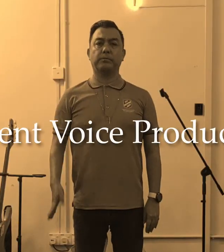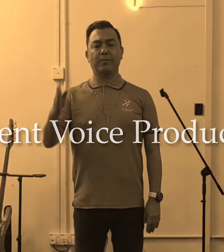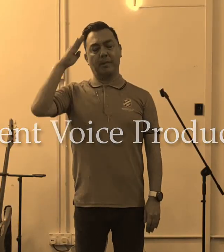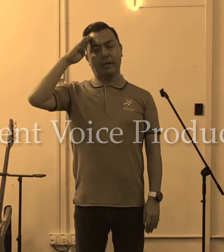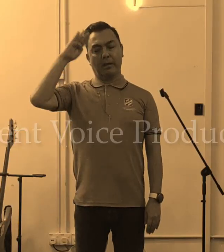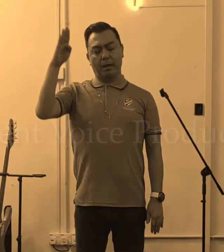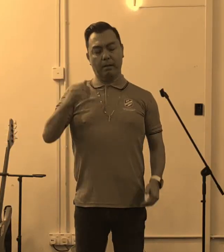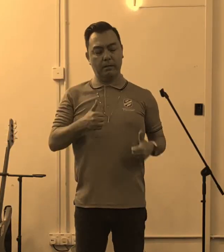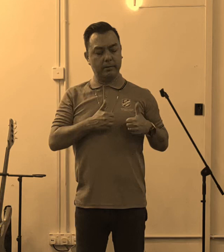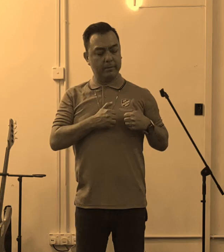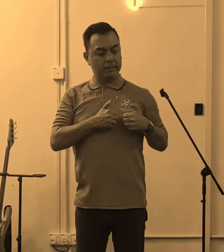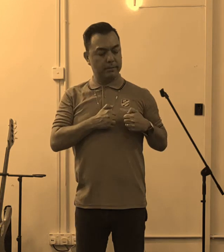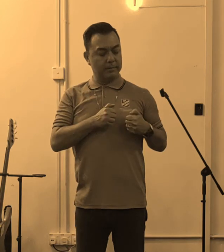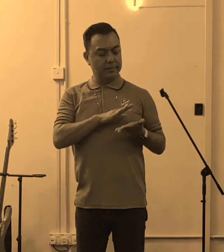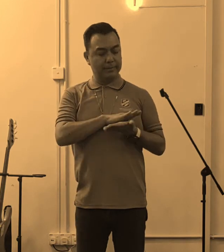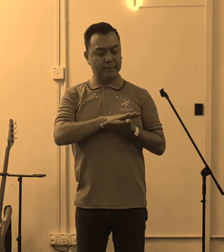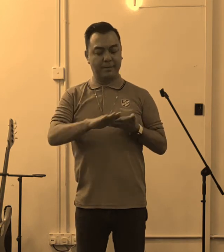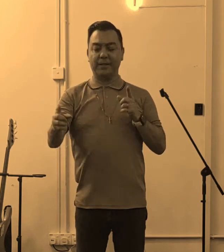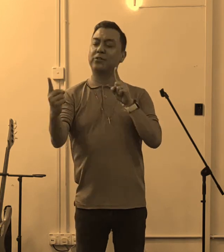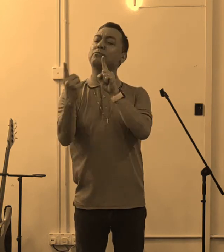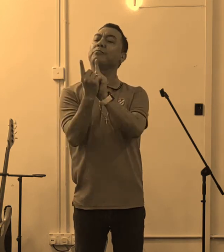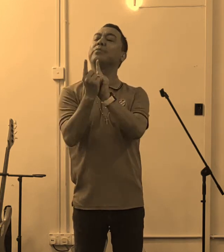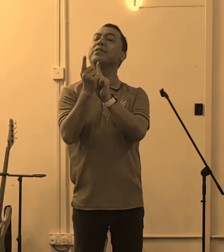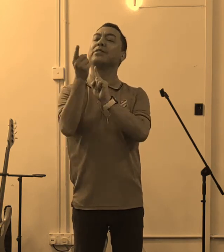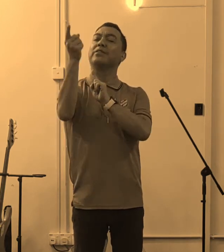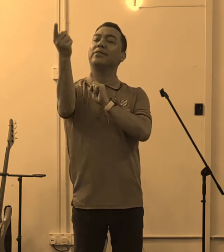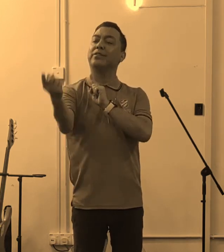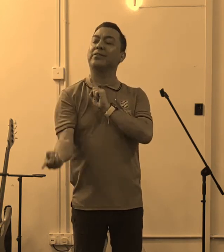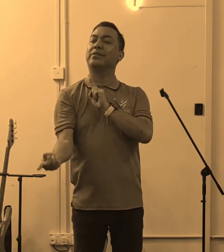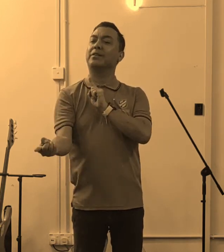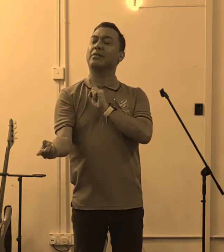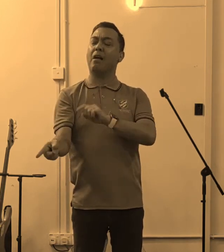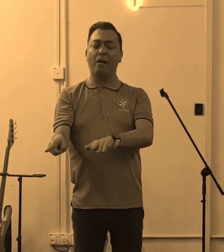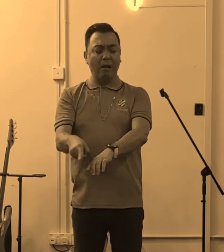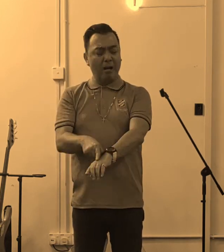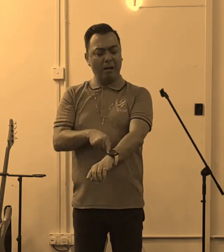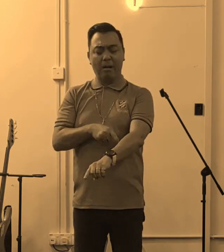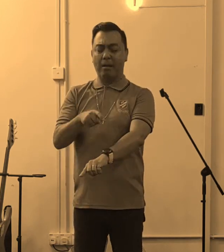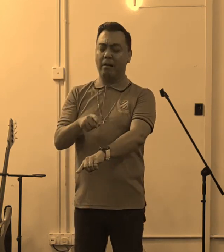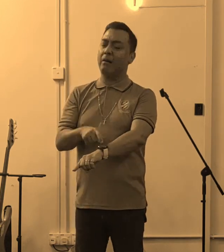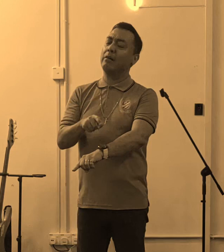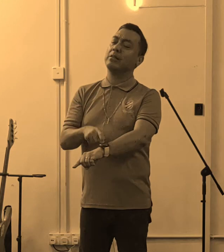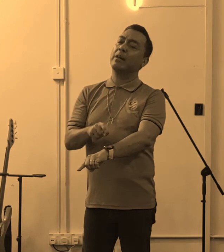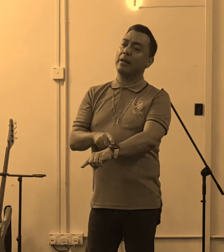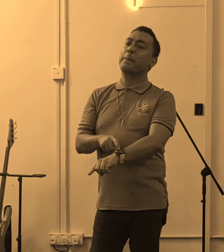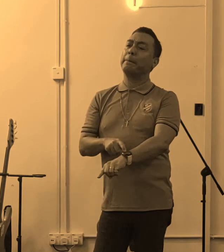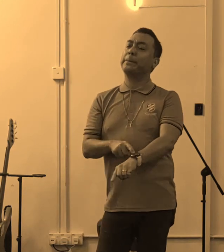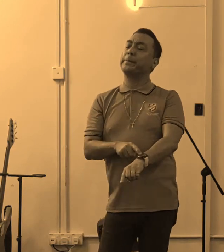Hello, darling. Nice to see you. It's been a